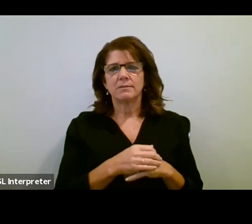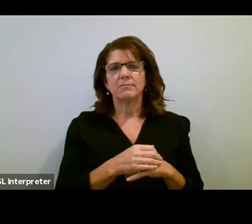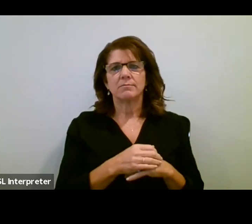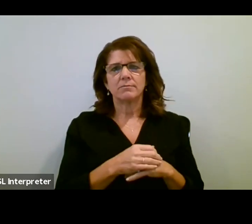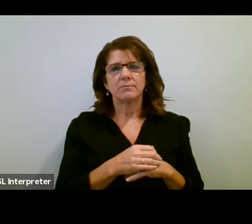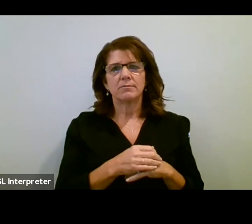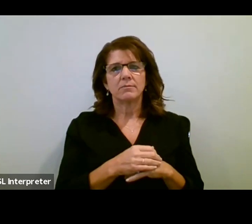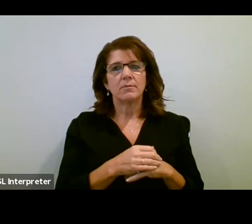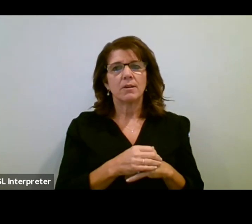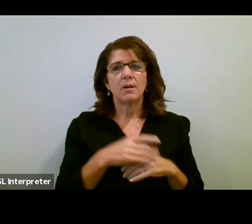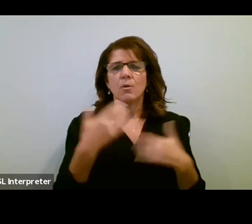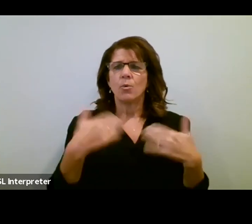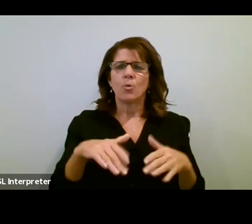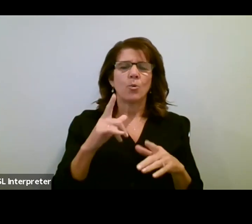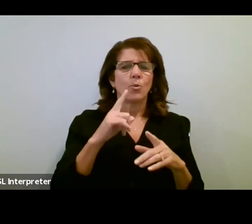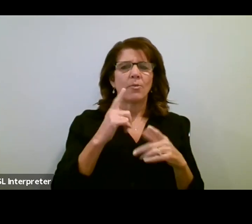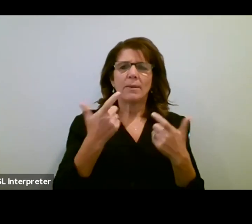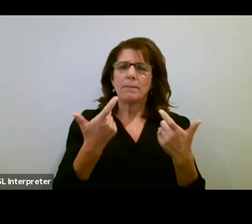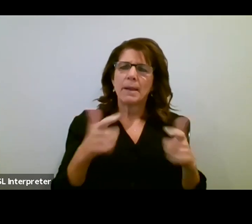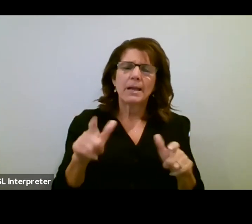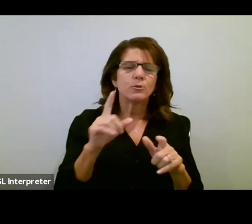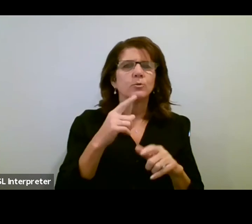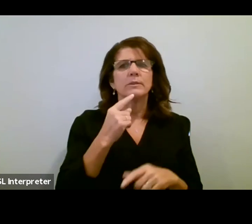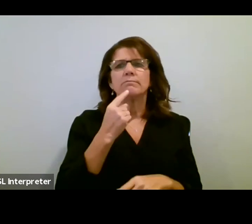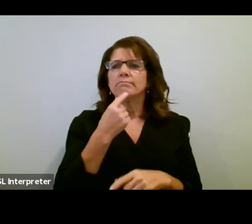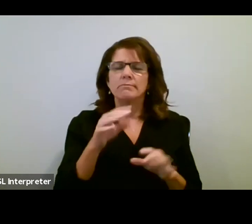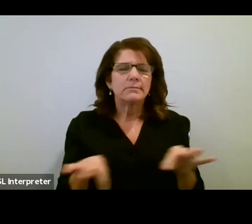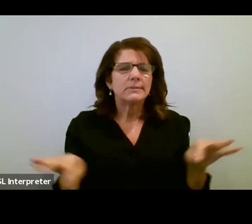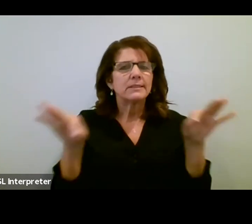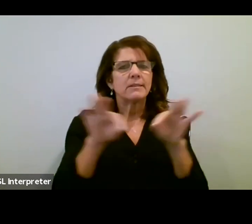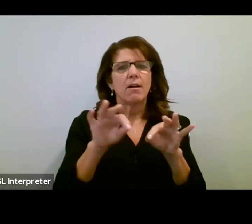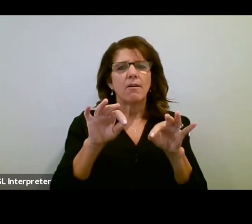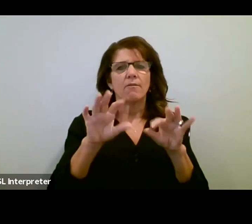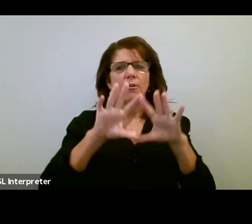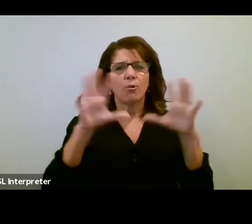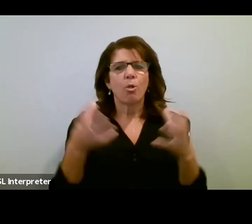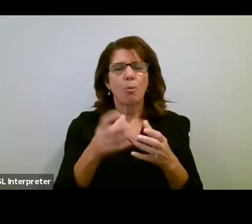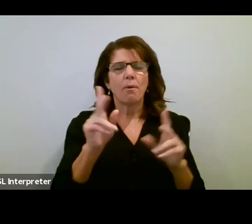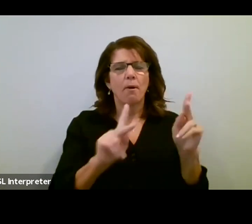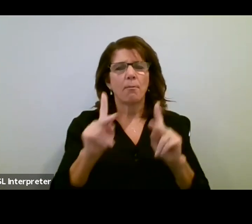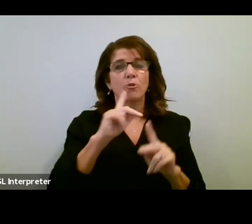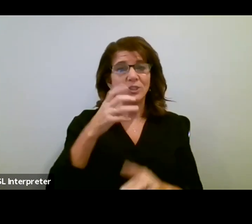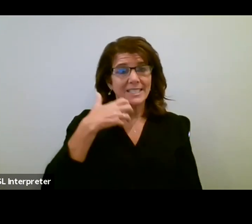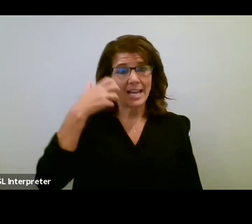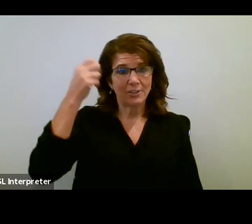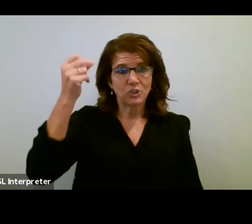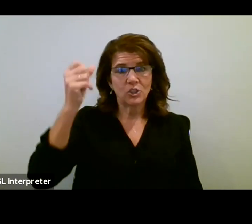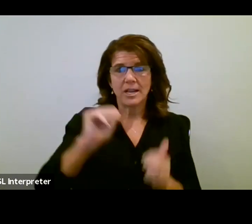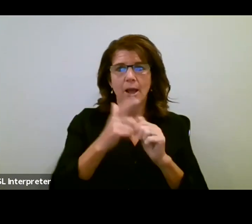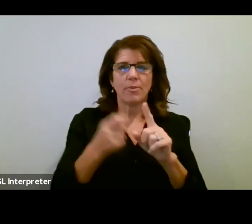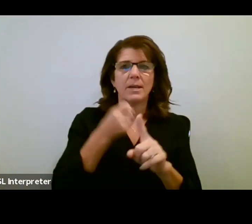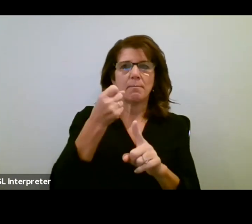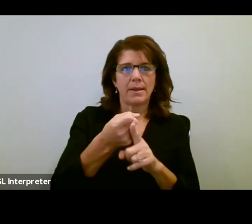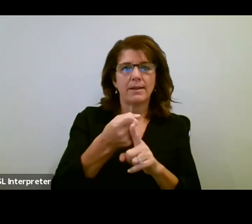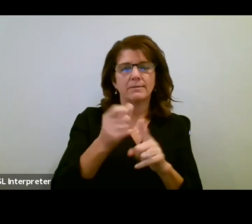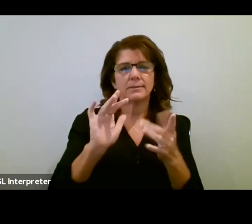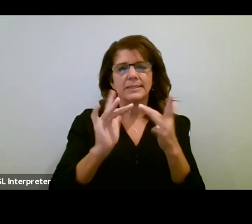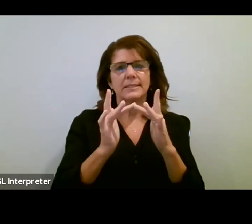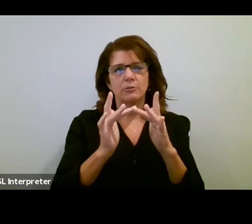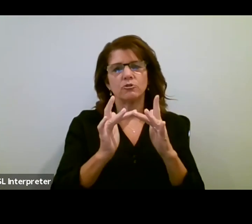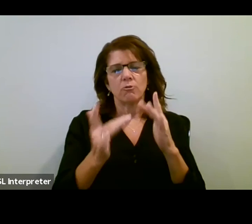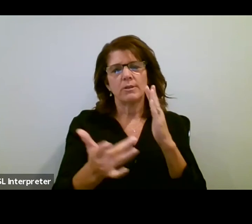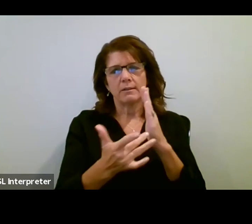question about the magnitude and significance of global population aging and its implications on digital